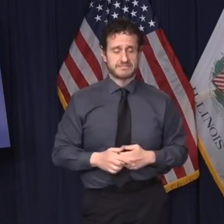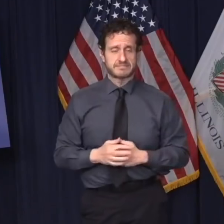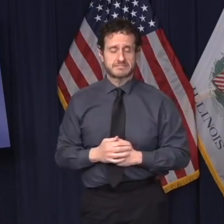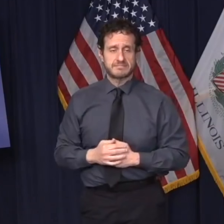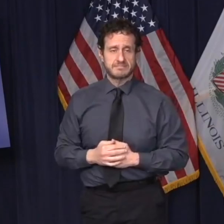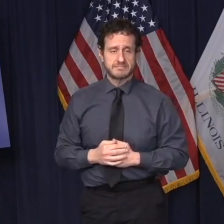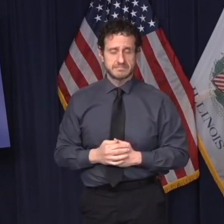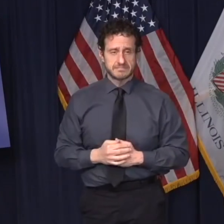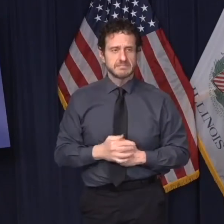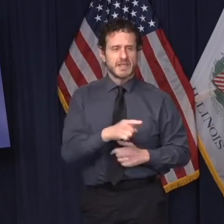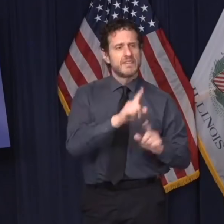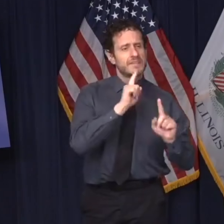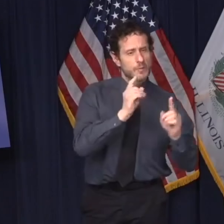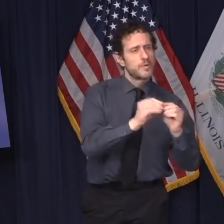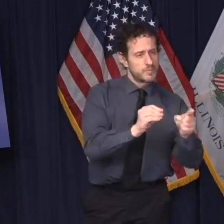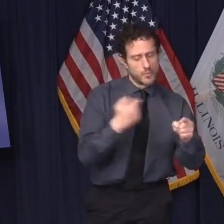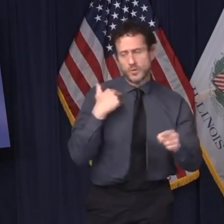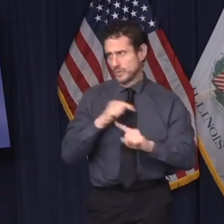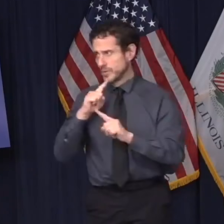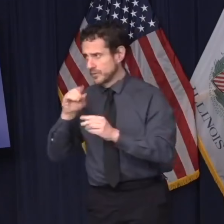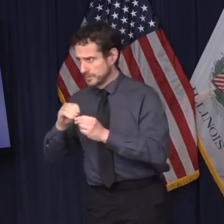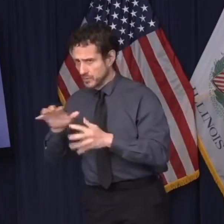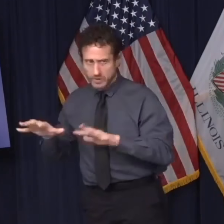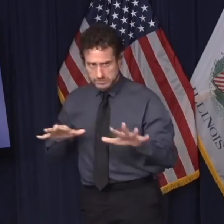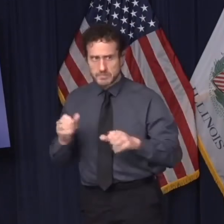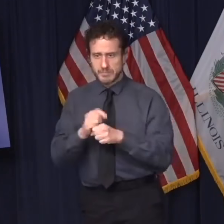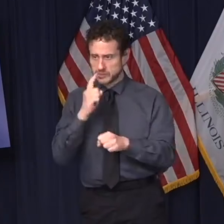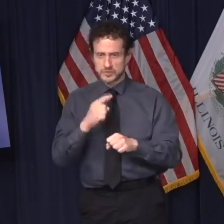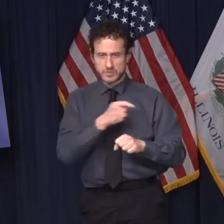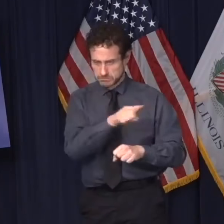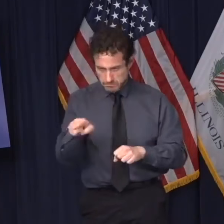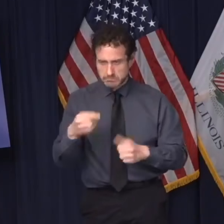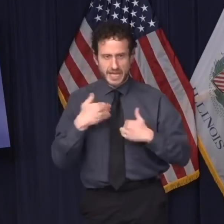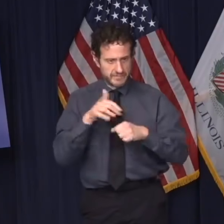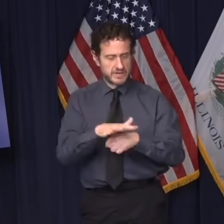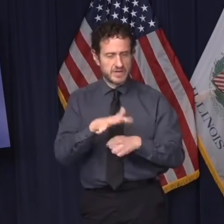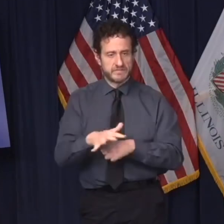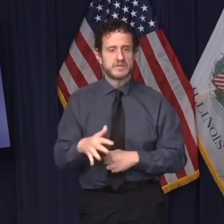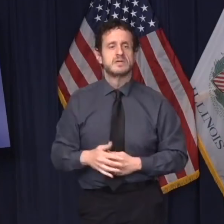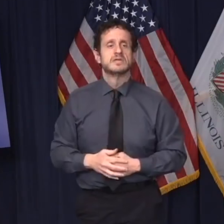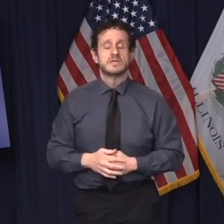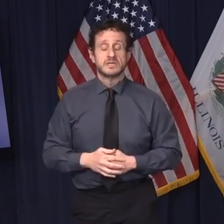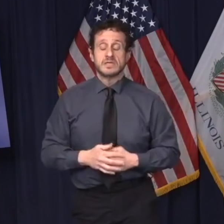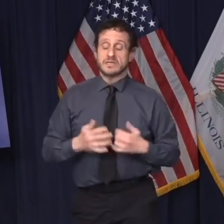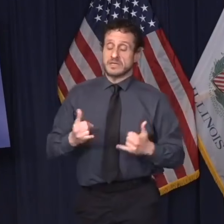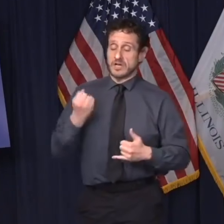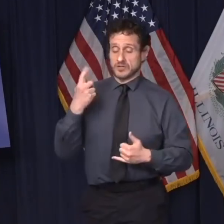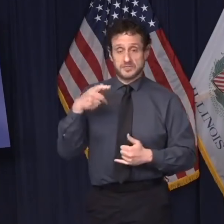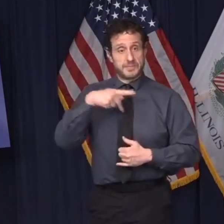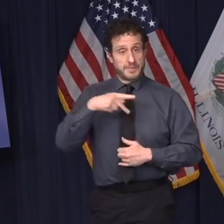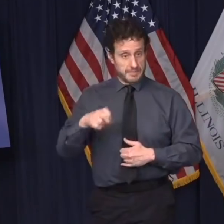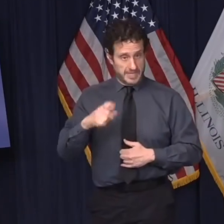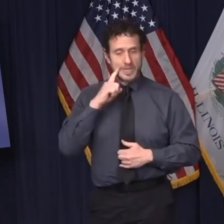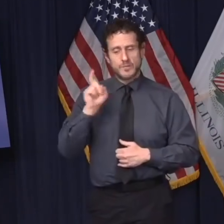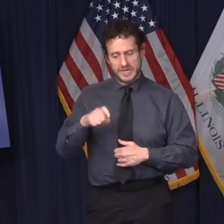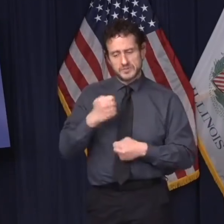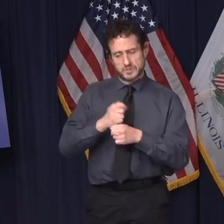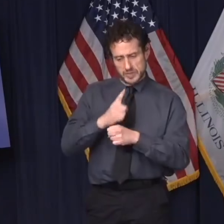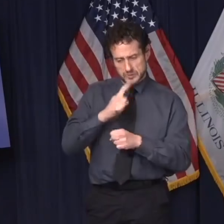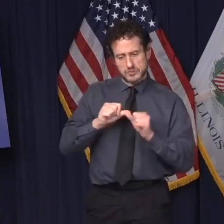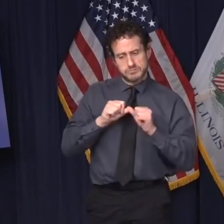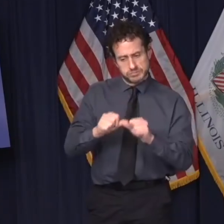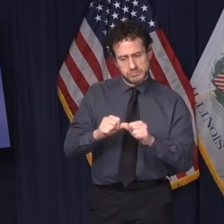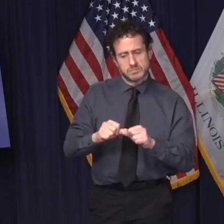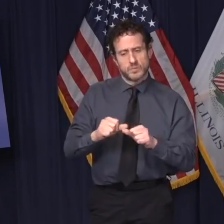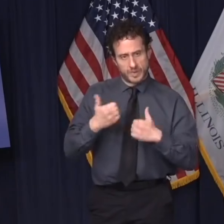rate. To help us stretch our PPE stocks further in our state, with the help of our federal partners, we recently acquired